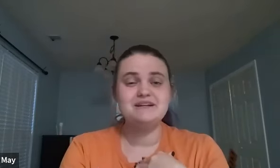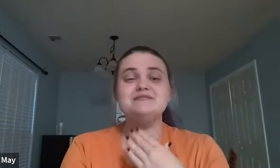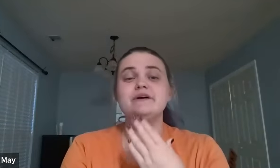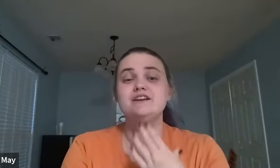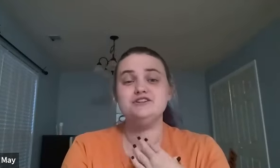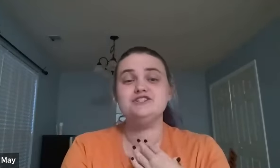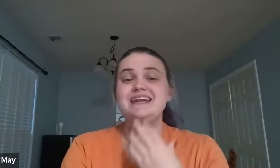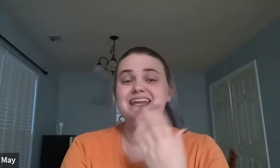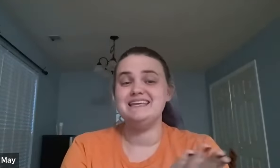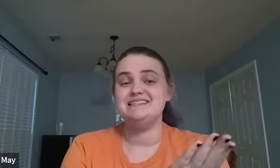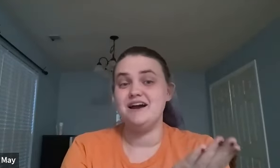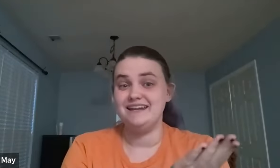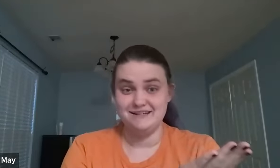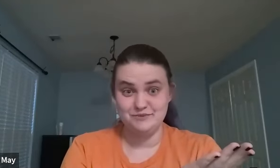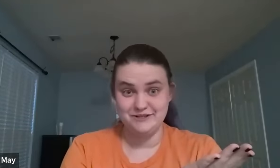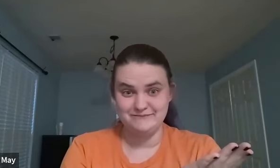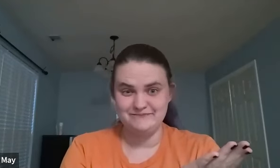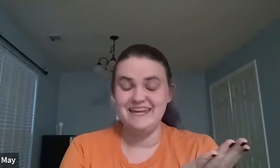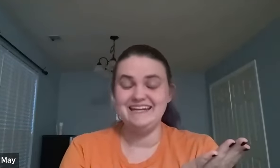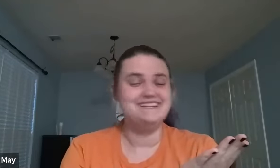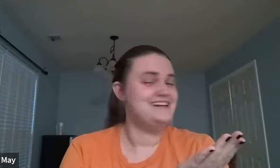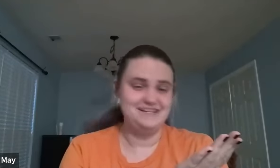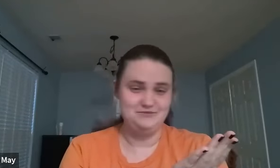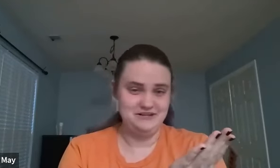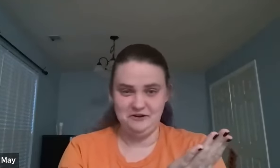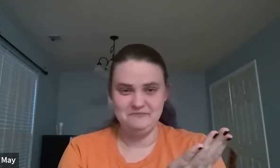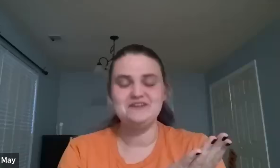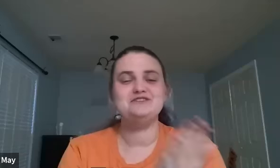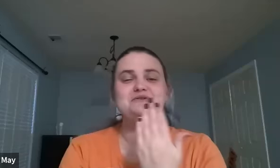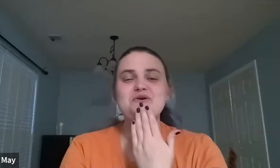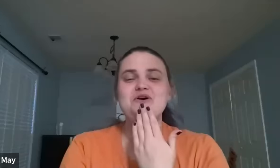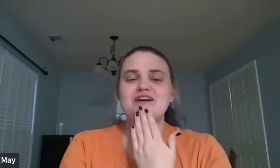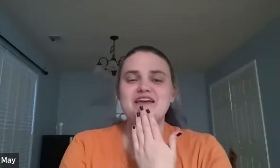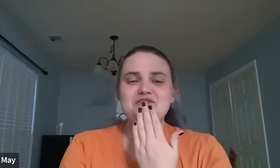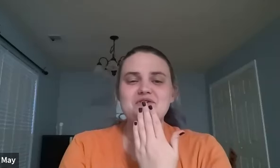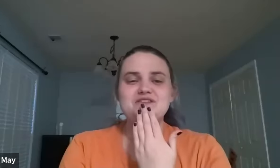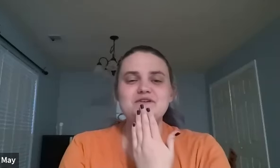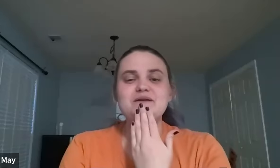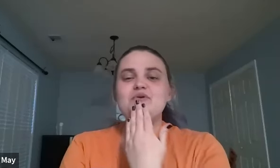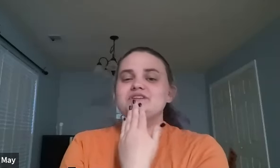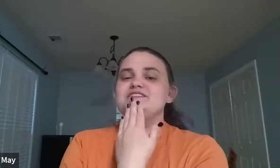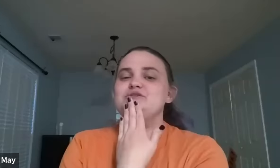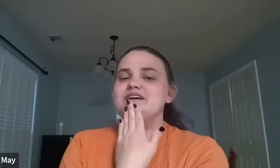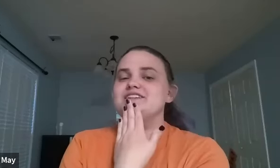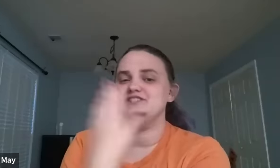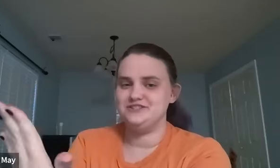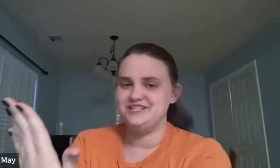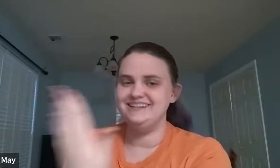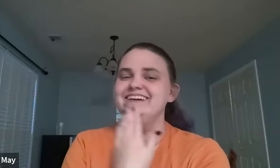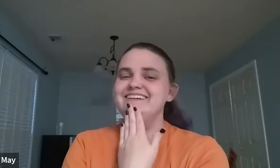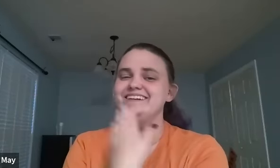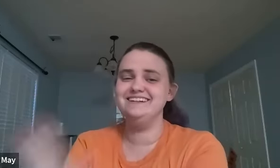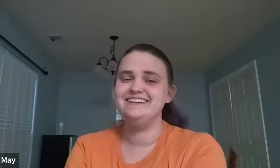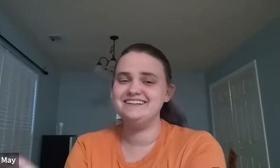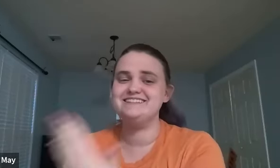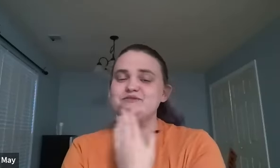is, but under your chin is not a nice word. It is not a nice word at all. So it's very important you touch your chin because you will